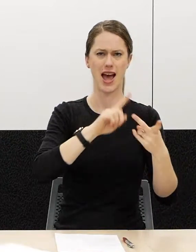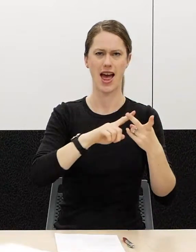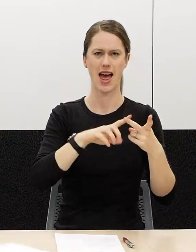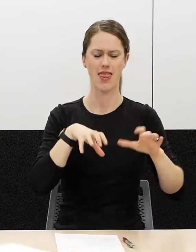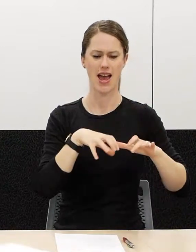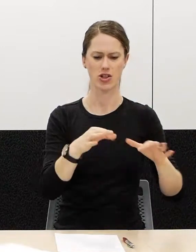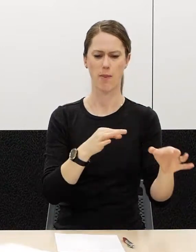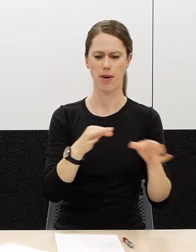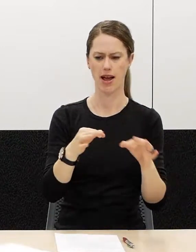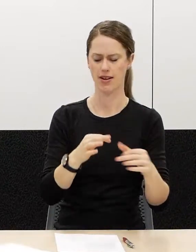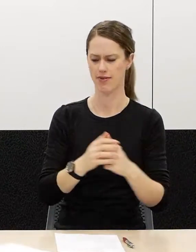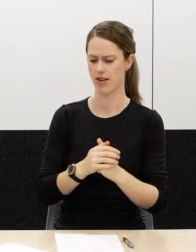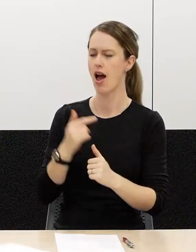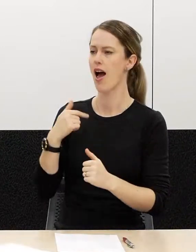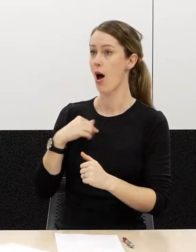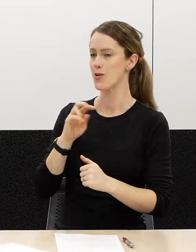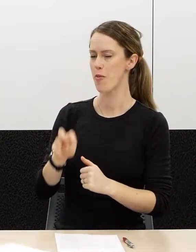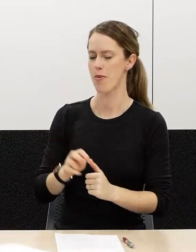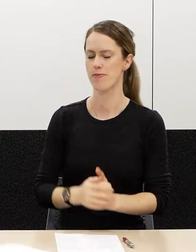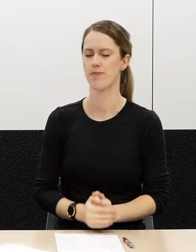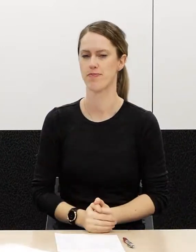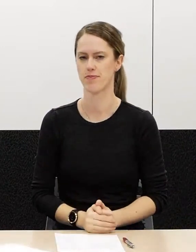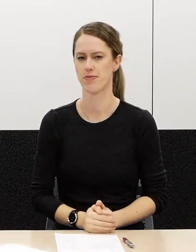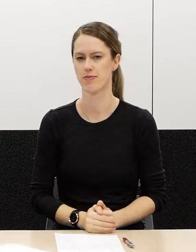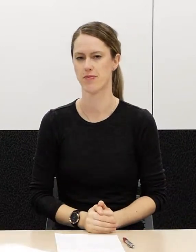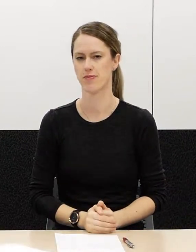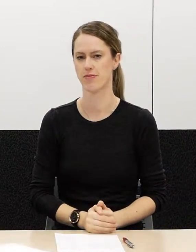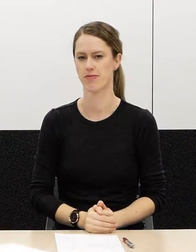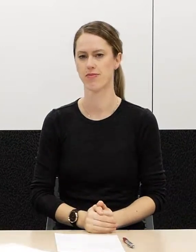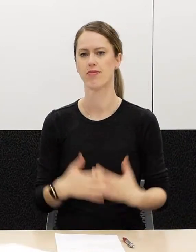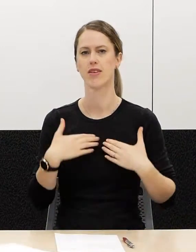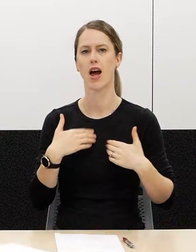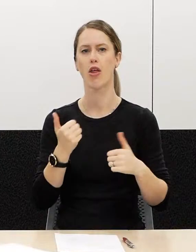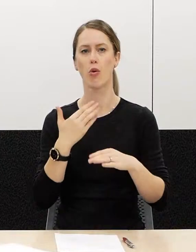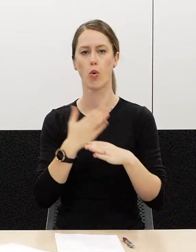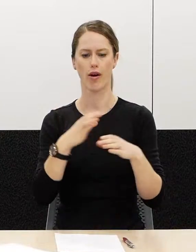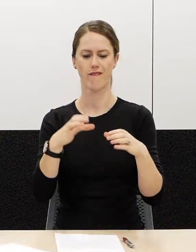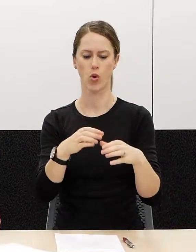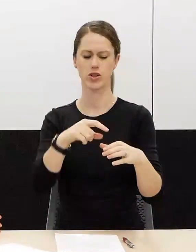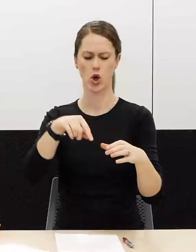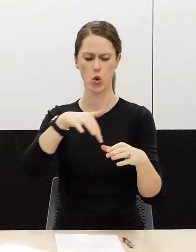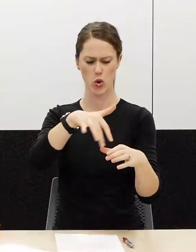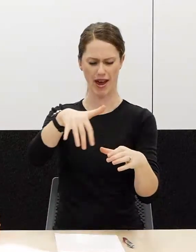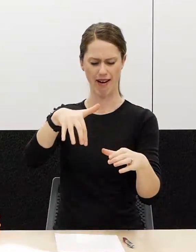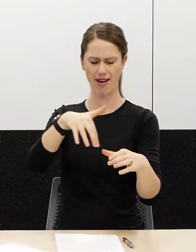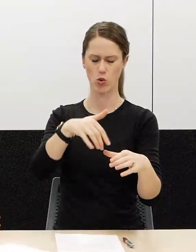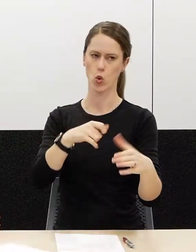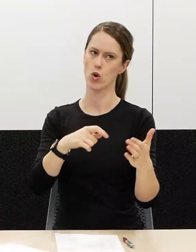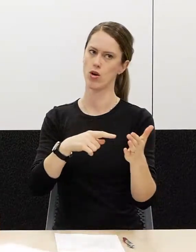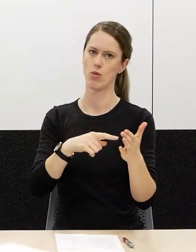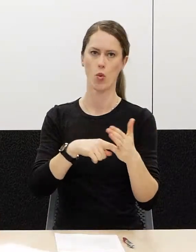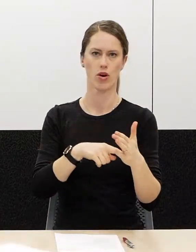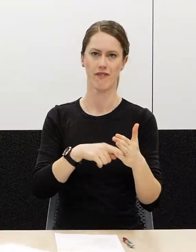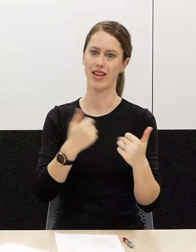Shall I jump in? Yeah, jump in. Okay, I'll jump in. So obviously the health workforce is absolutely critical to the success of the Cancer Action Plan and a